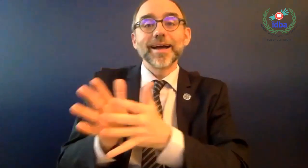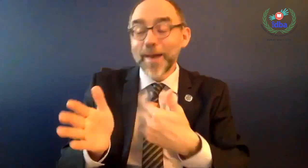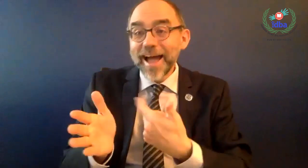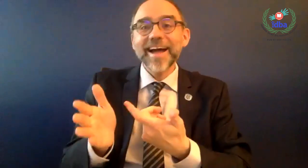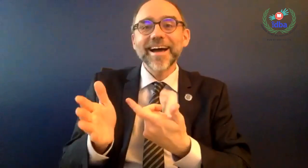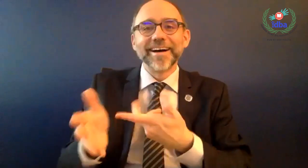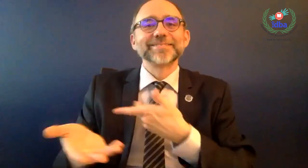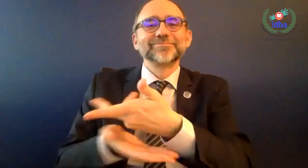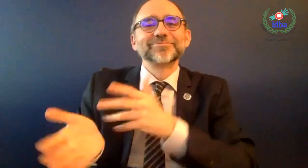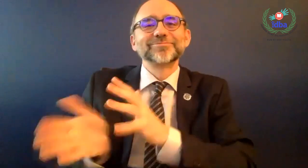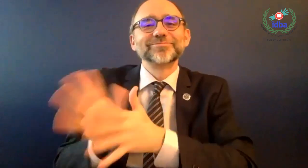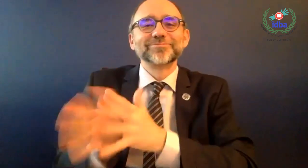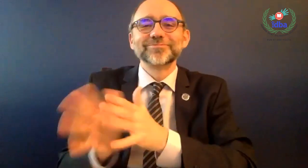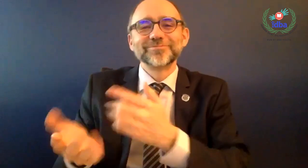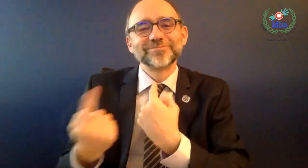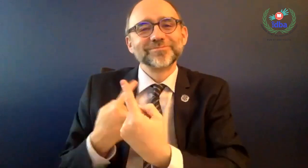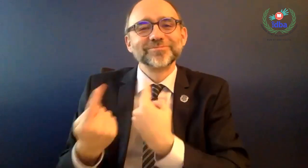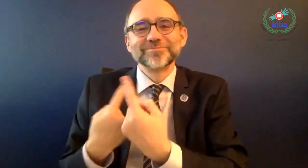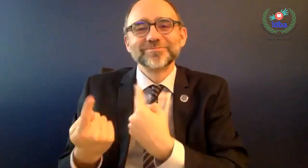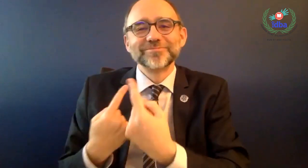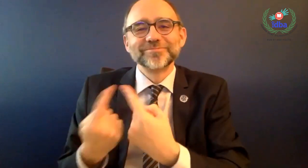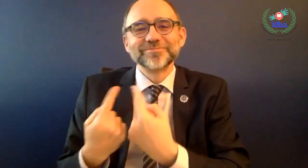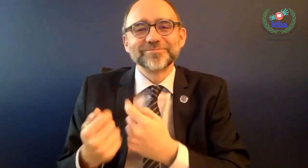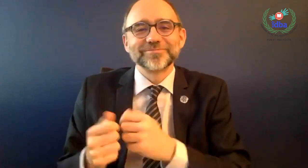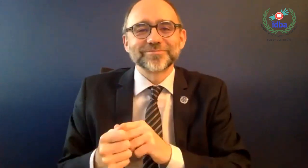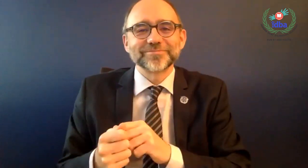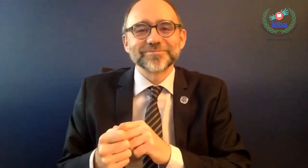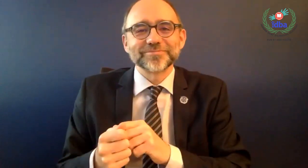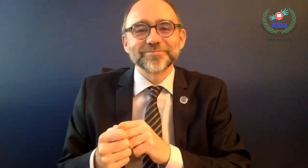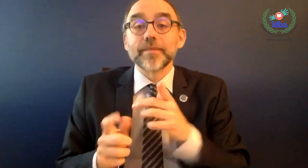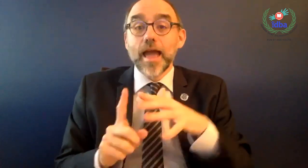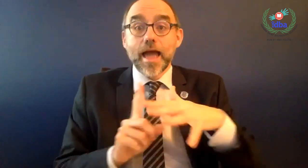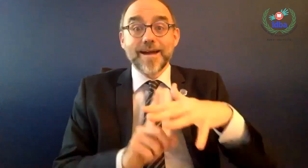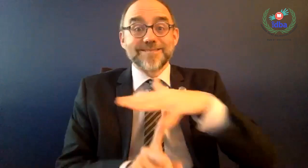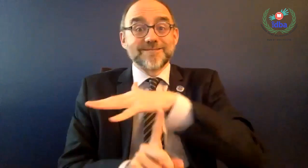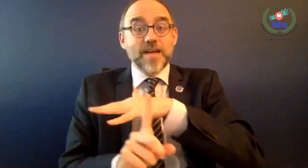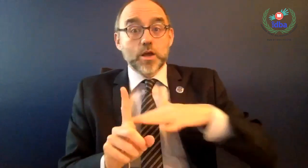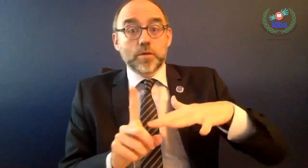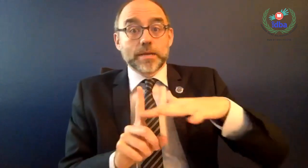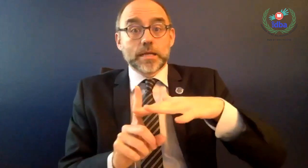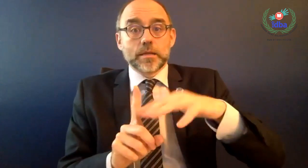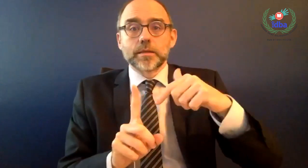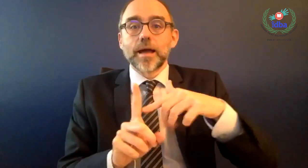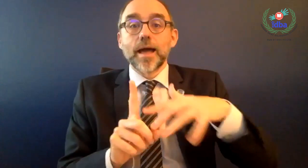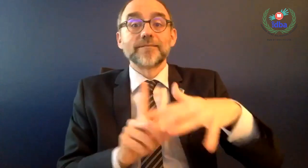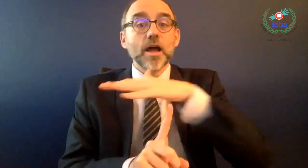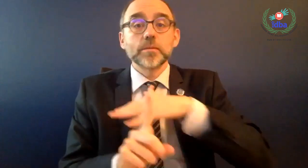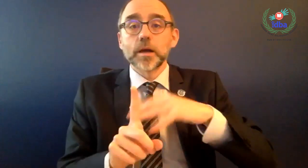have access anywhere they are going. They should have access to talk and to communicate in sign language, Indian Sign Language. The environment should